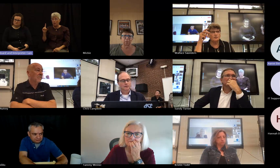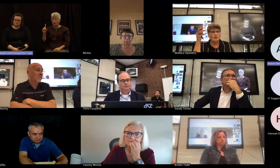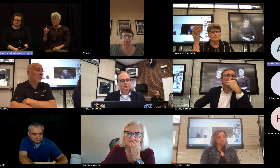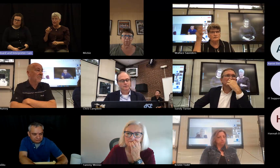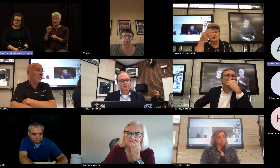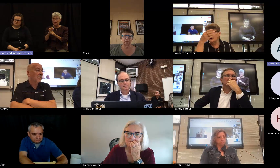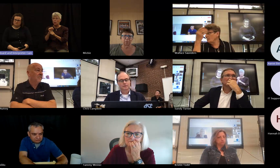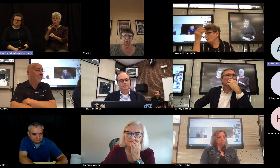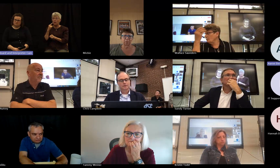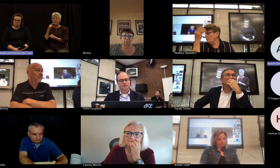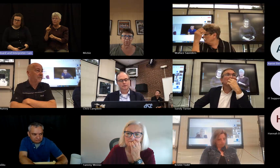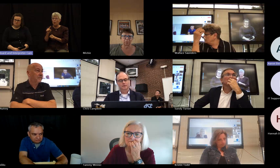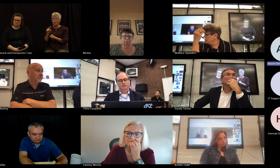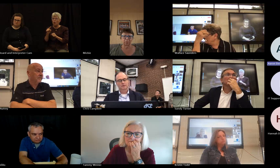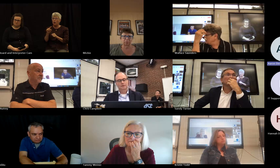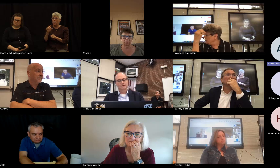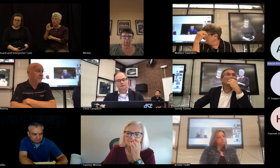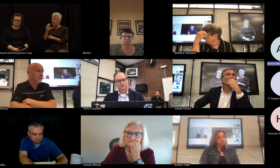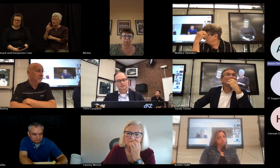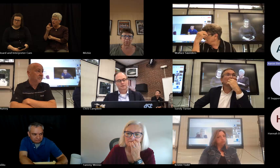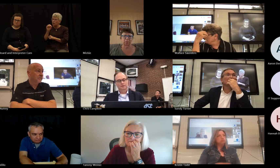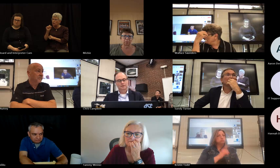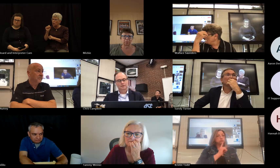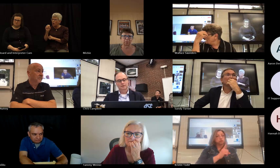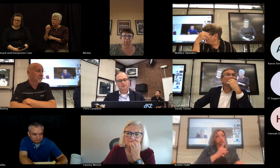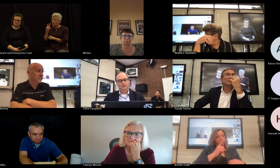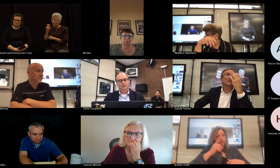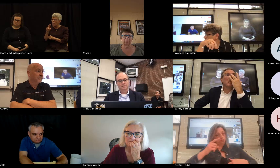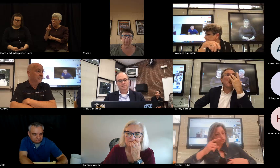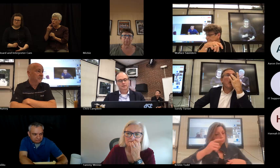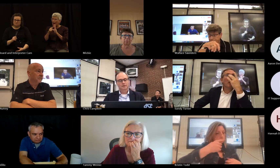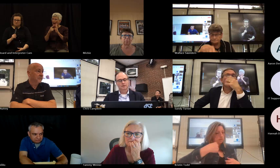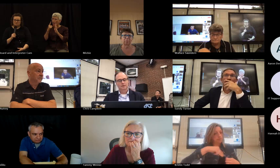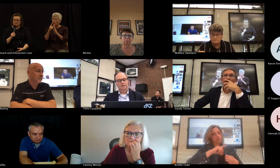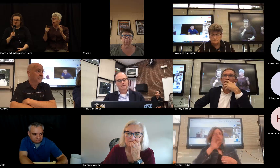a crossover hour. We'll talk about that a little bit.